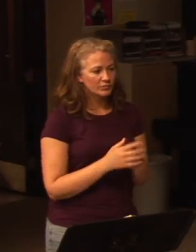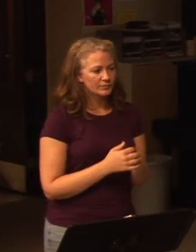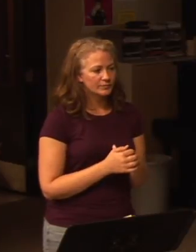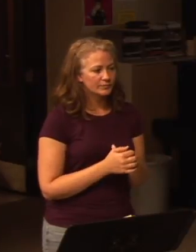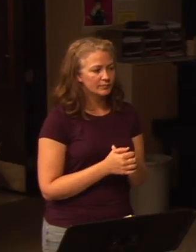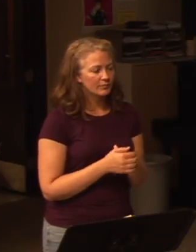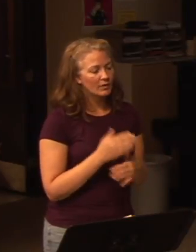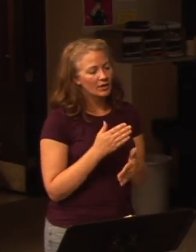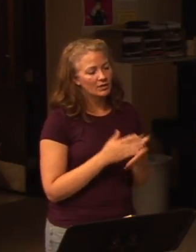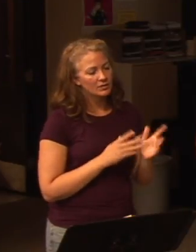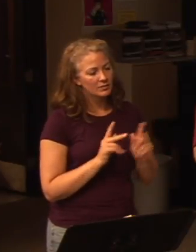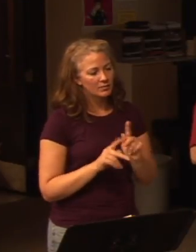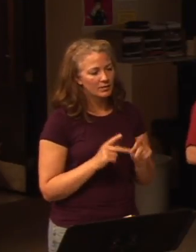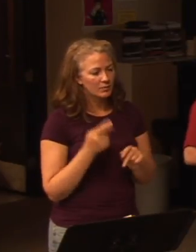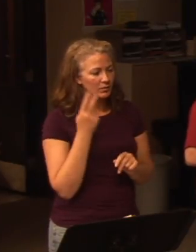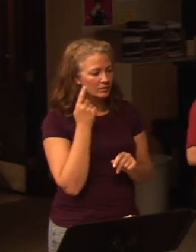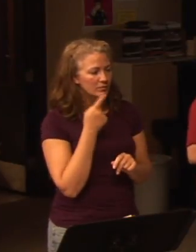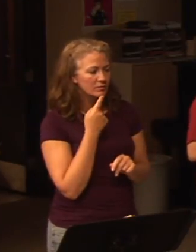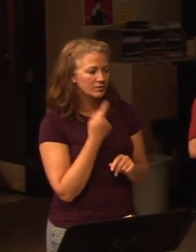folk, what are they going to say?